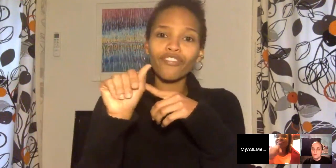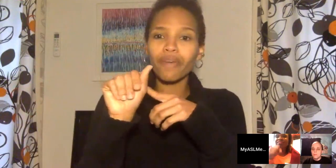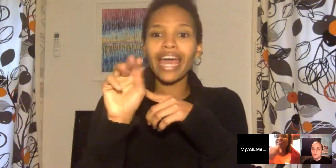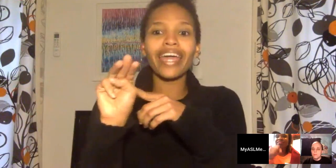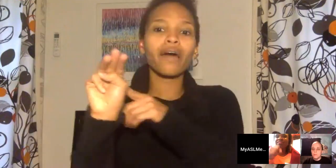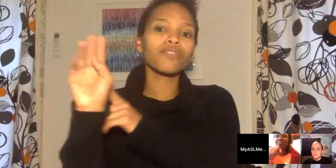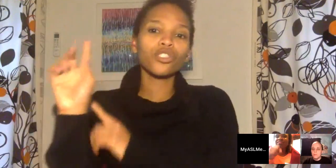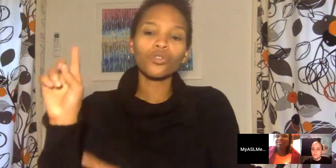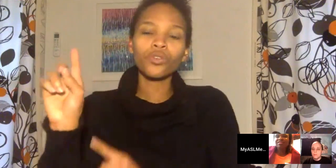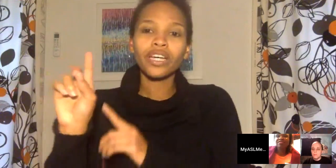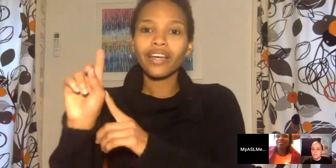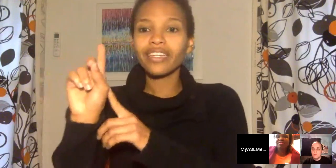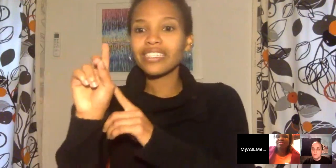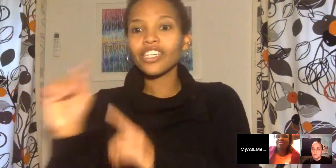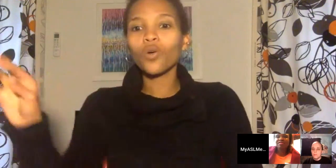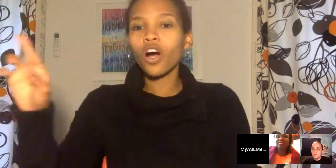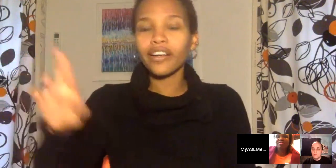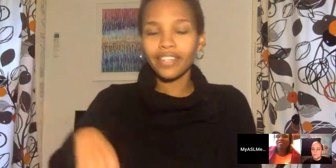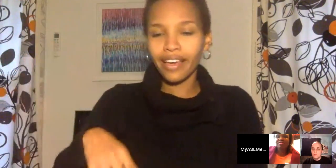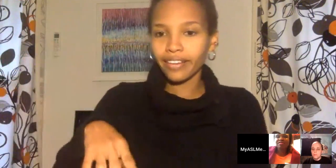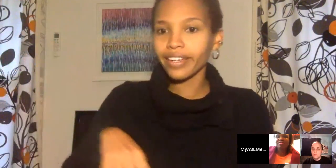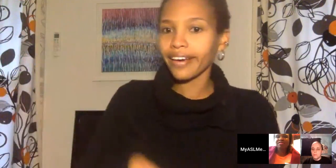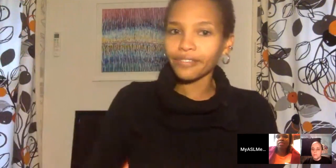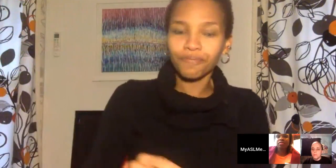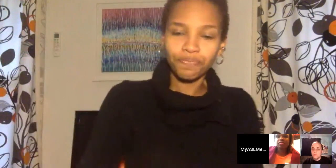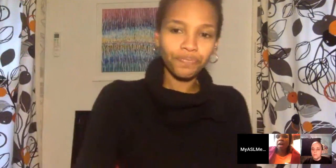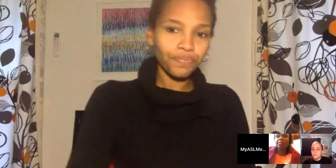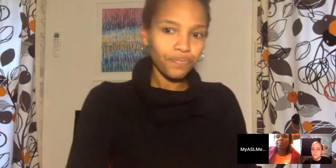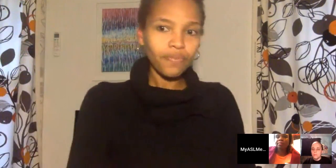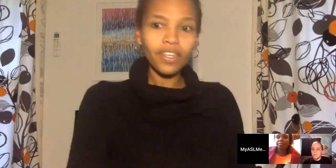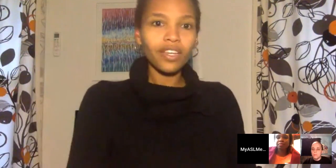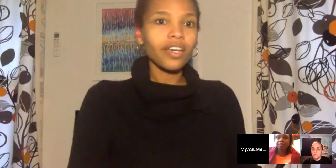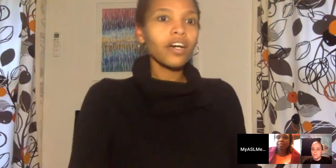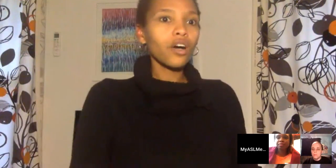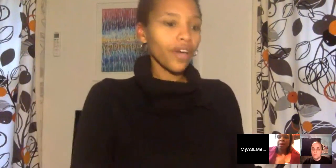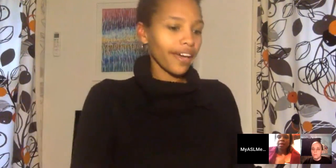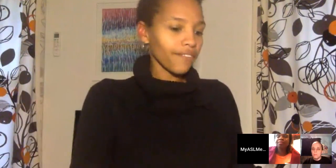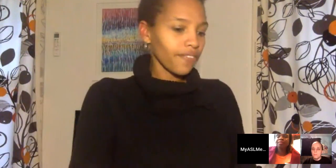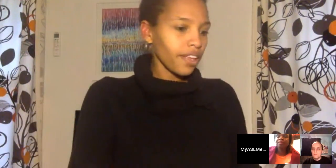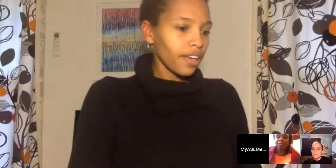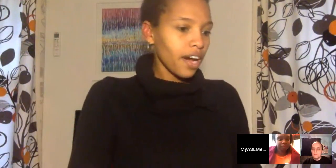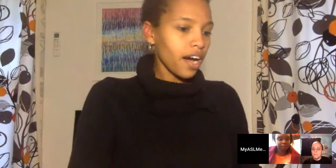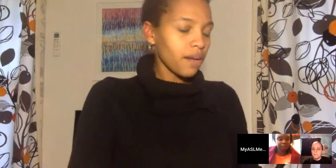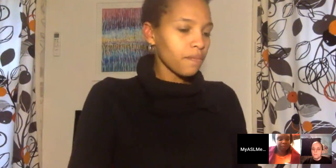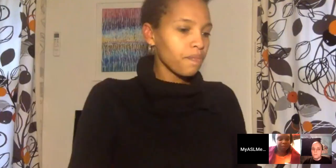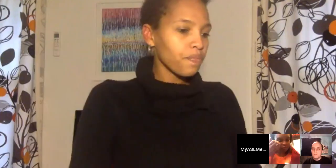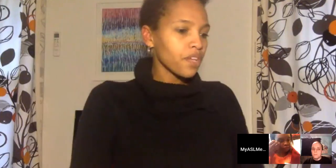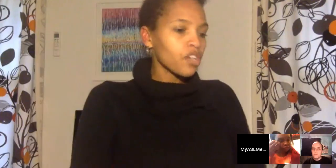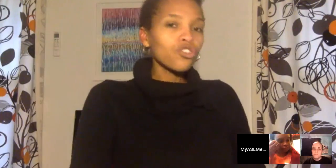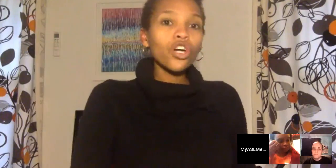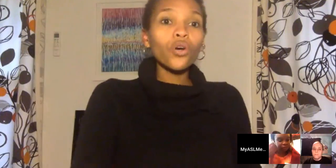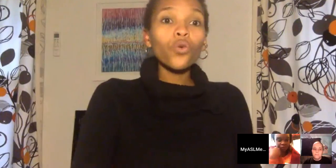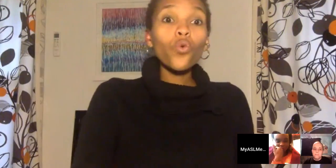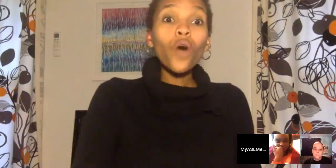from AM to the DOR at the end. Yeah. Okay. So one